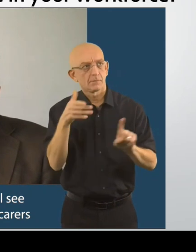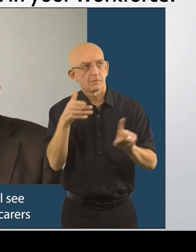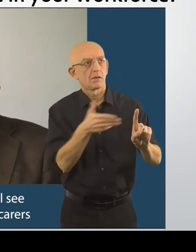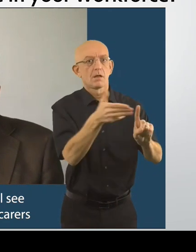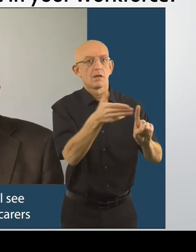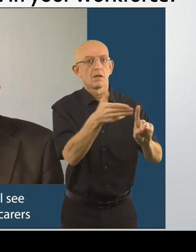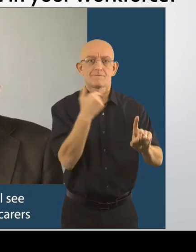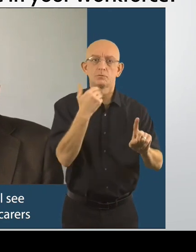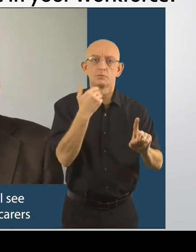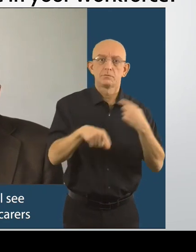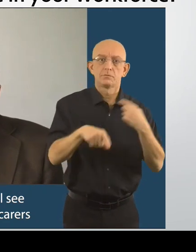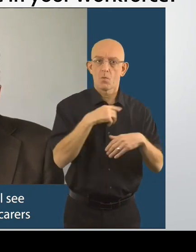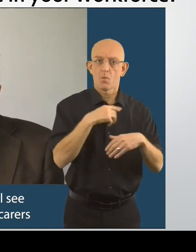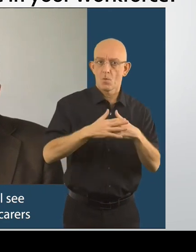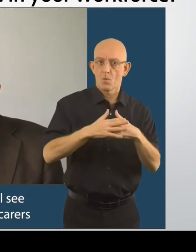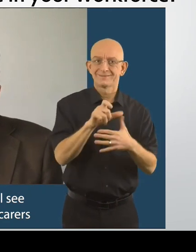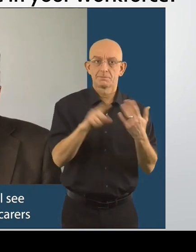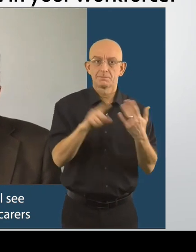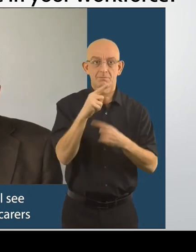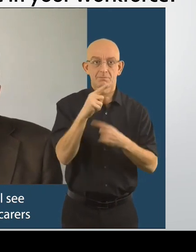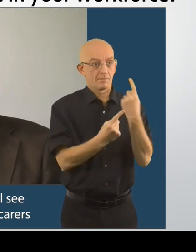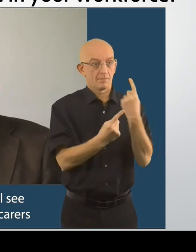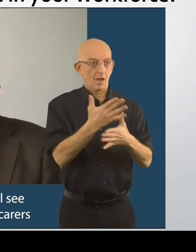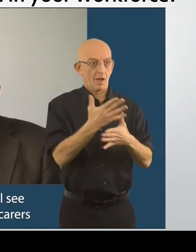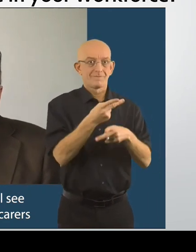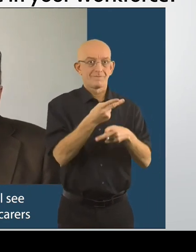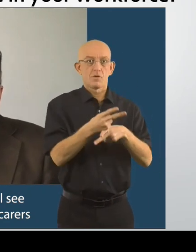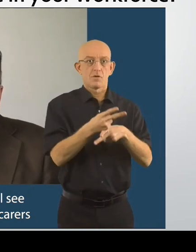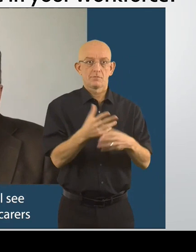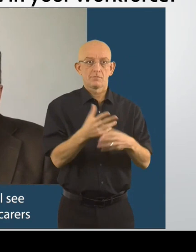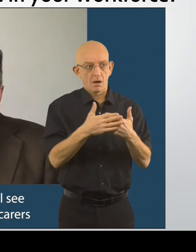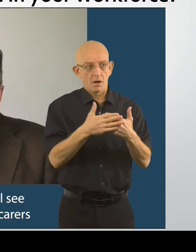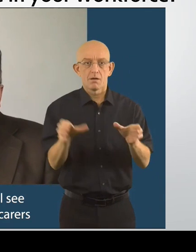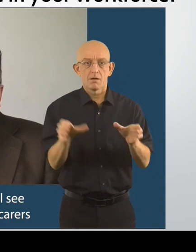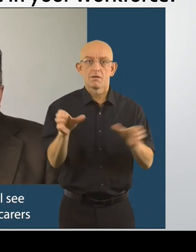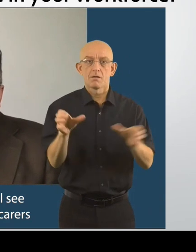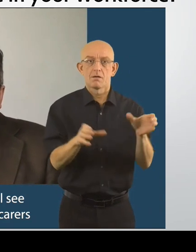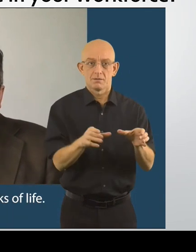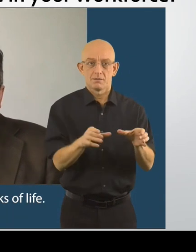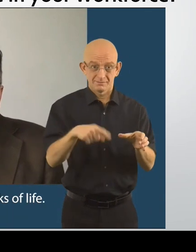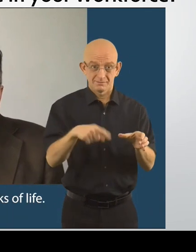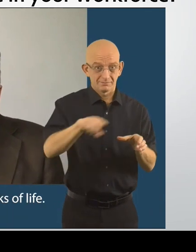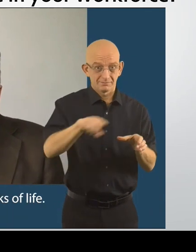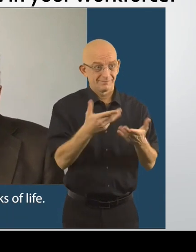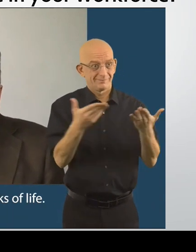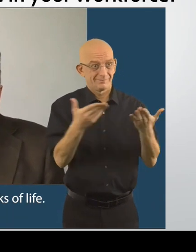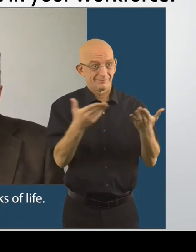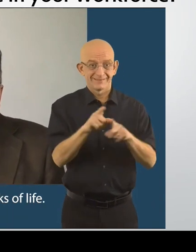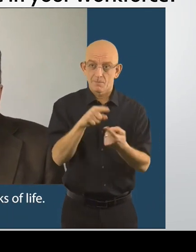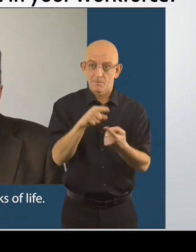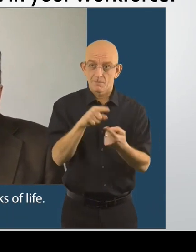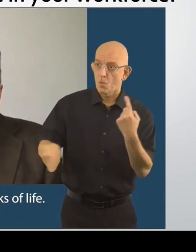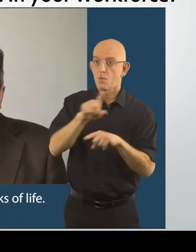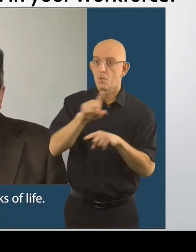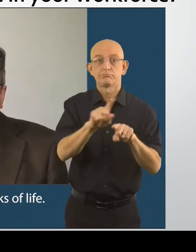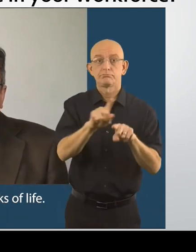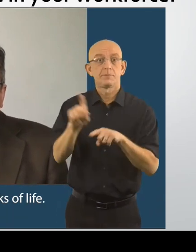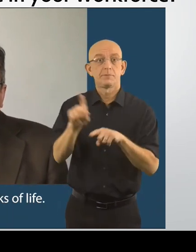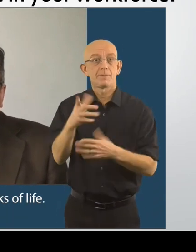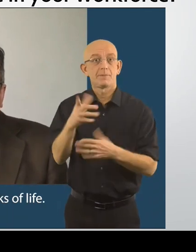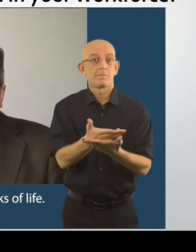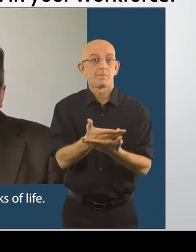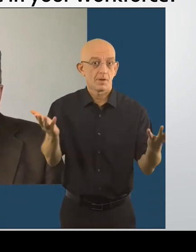point to a future where we'll see disabled people included as foster carers alongside everybody else